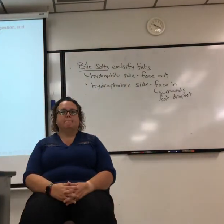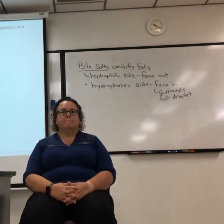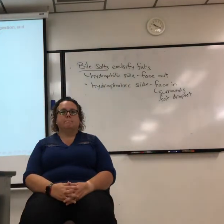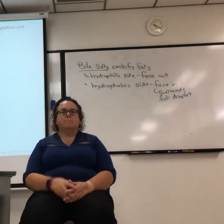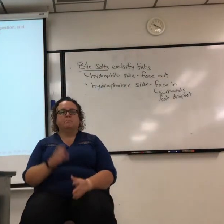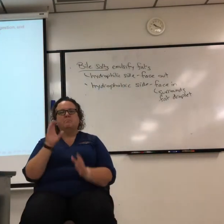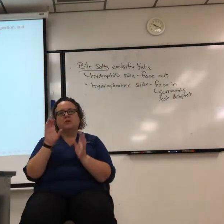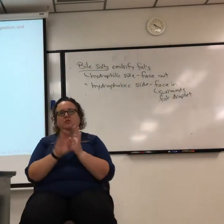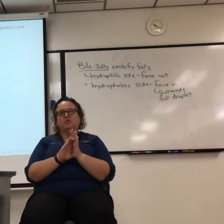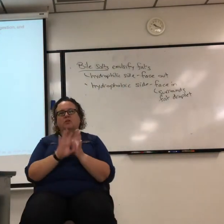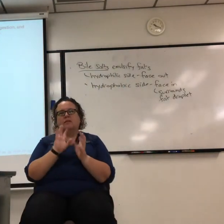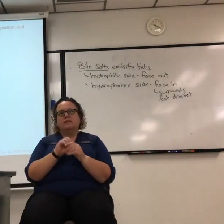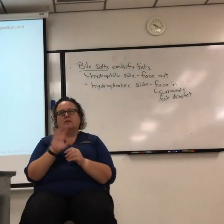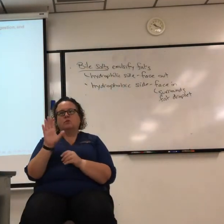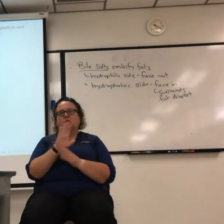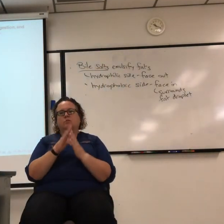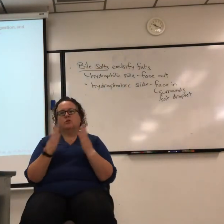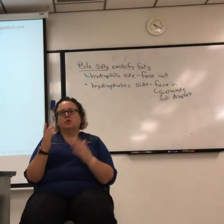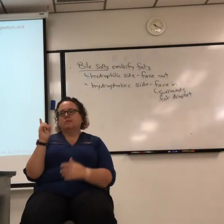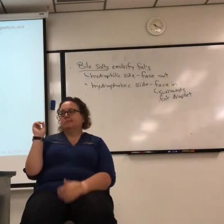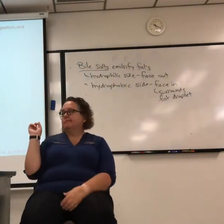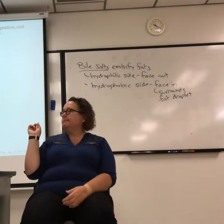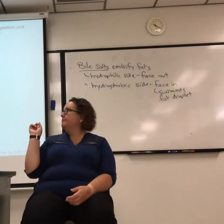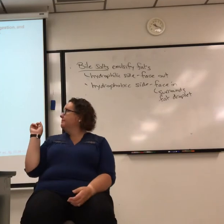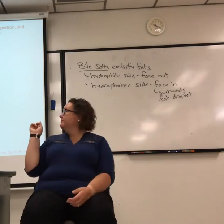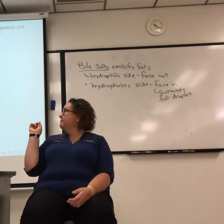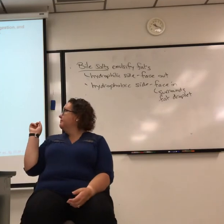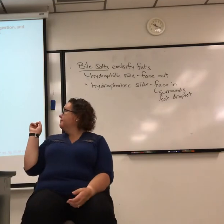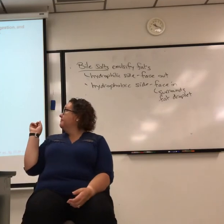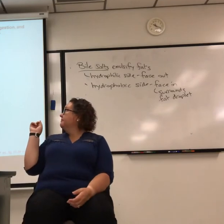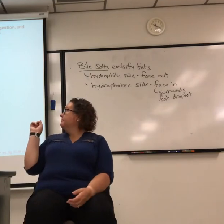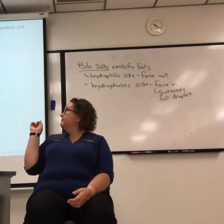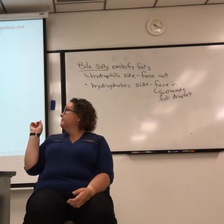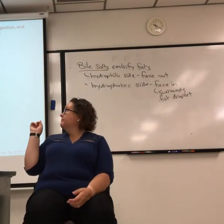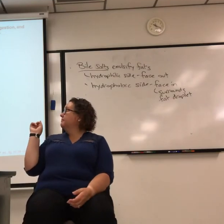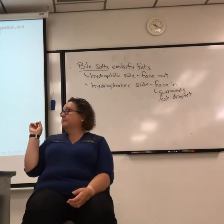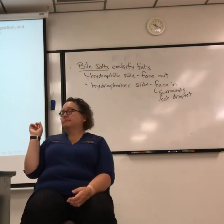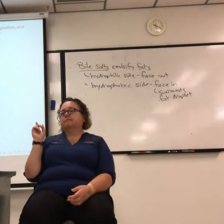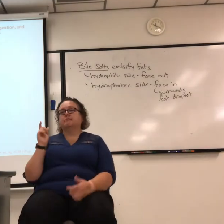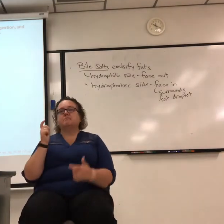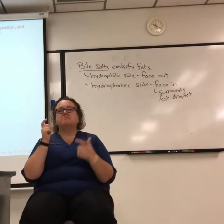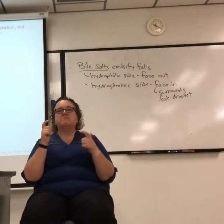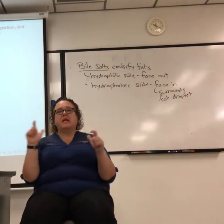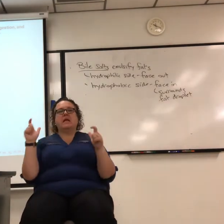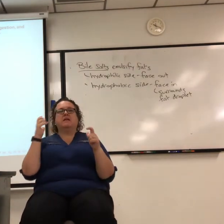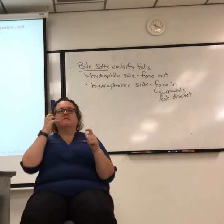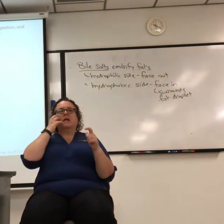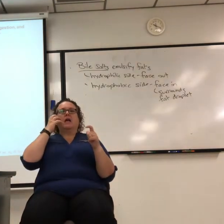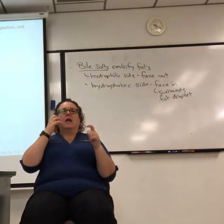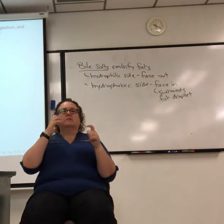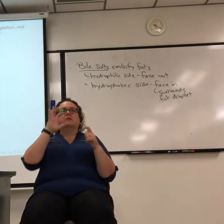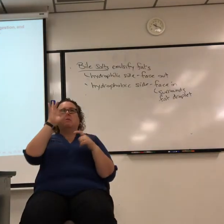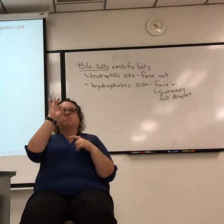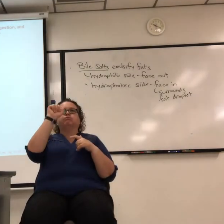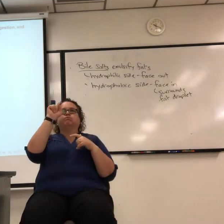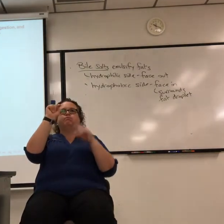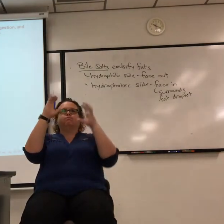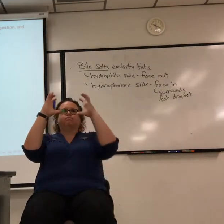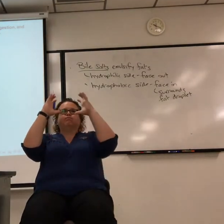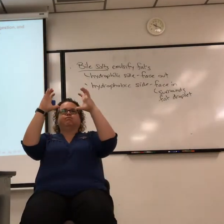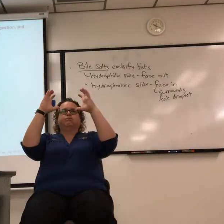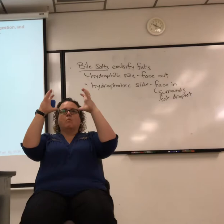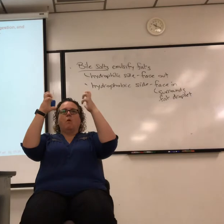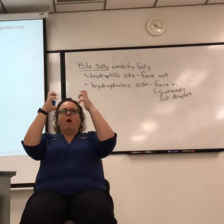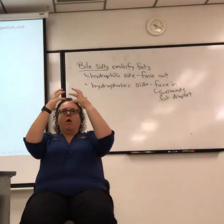There's the picture in your book. Big fat globule at the top. You want to break it up into smaller ones so you can absorb